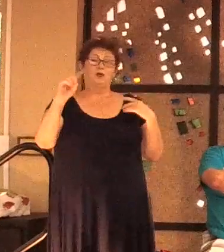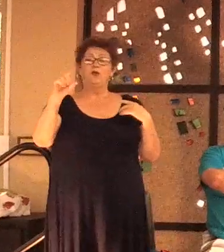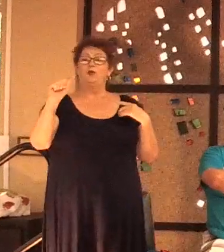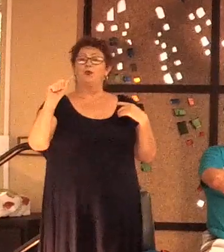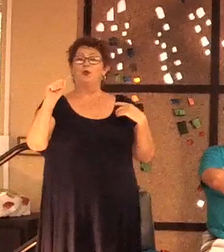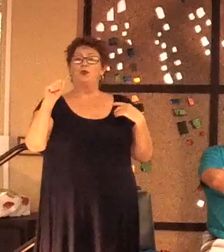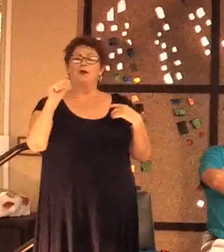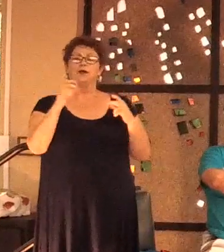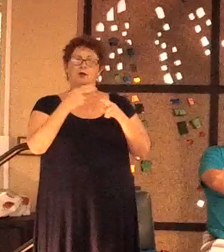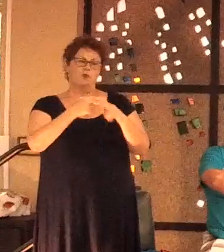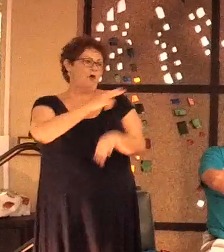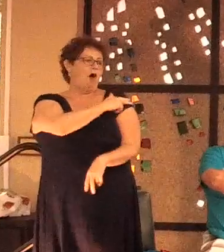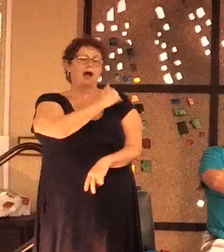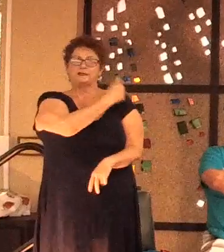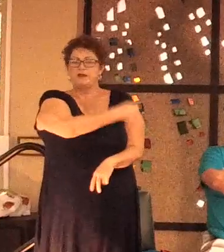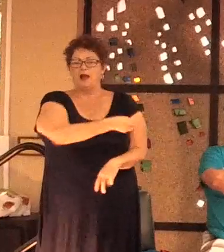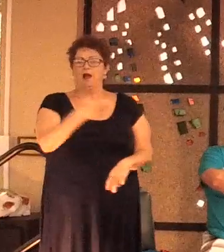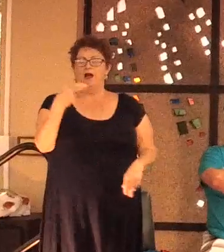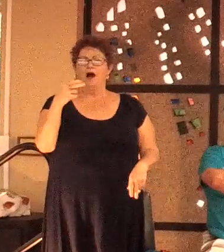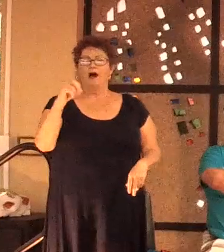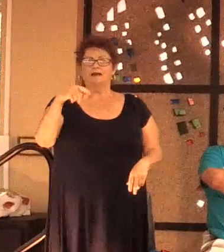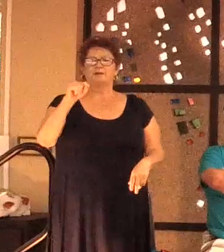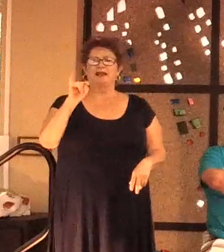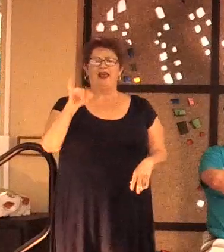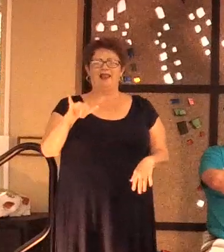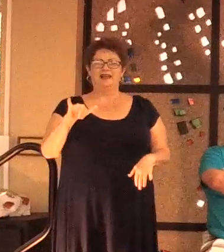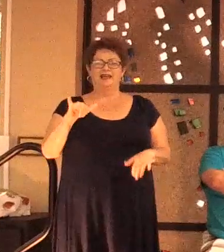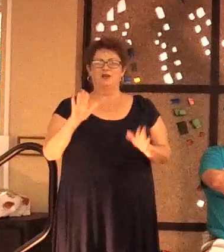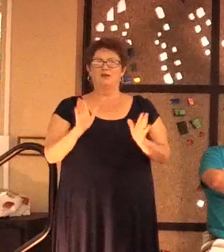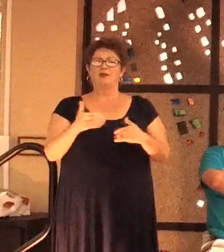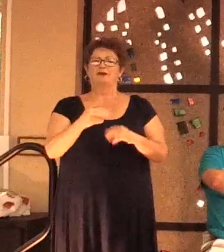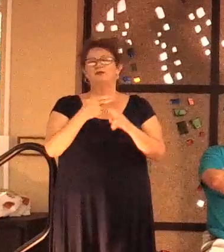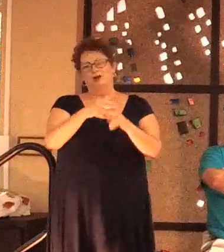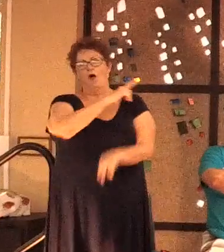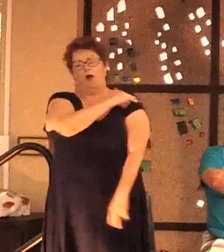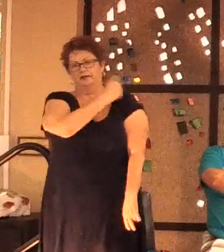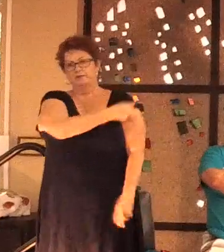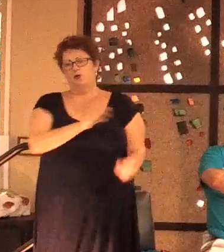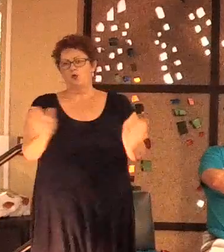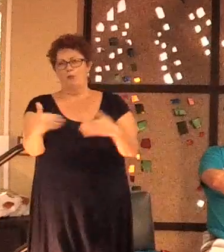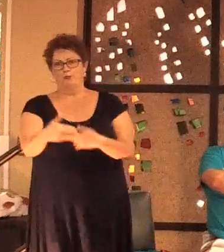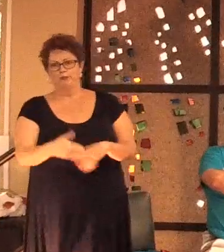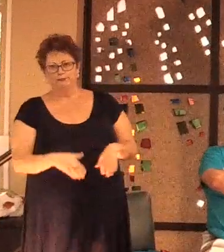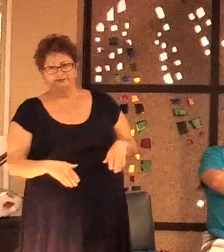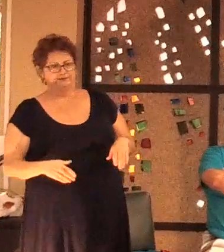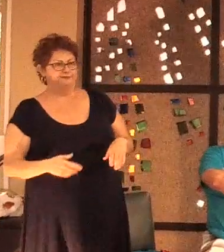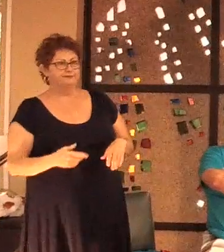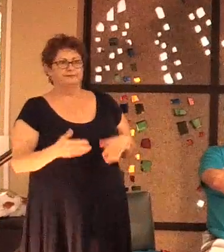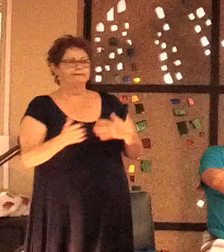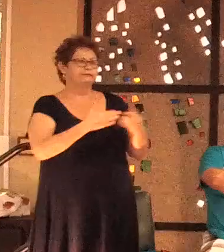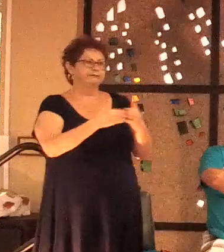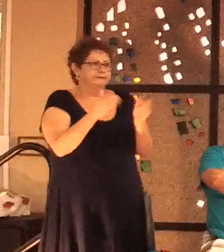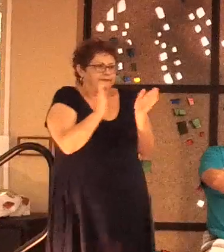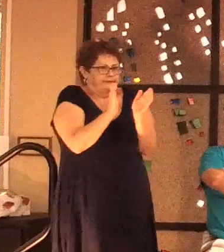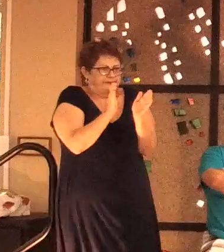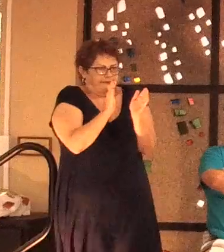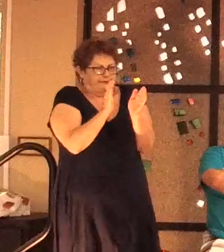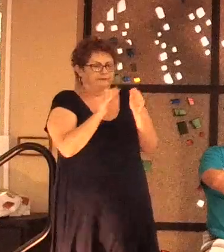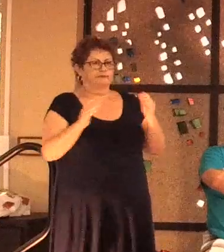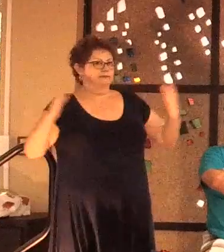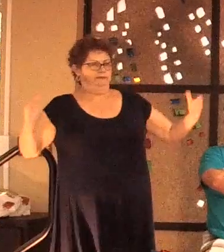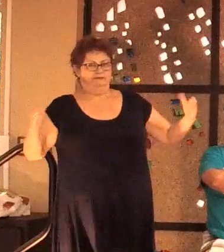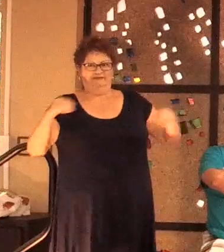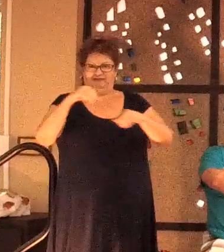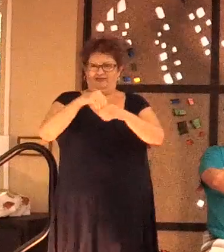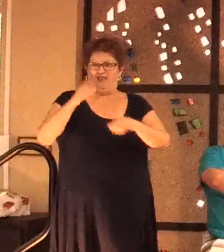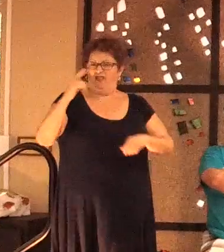But my favorite part of CODA is the hospitality portion. We call it the hospital room. And